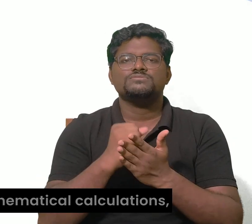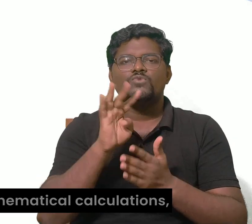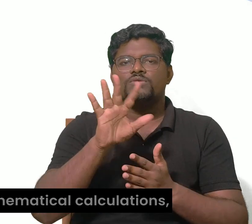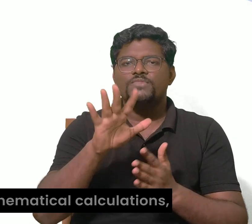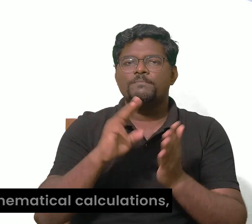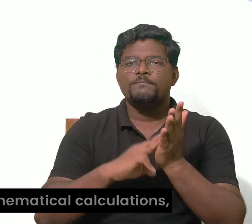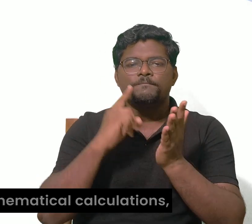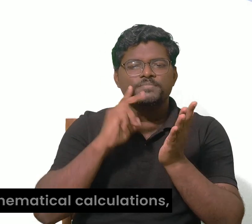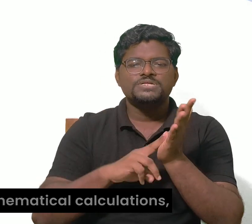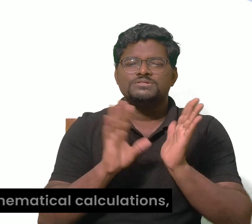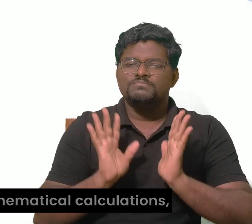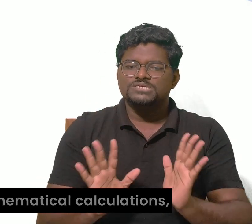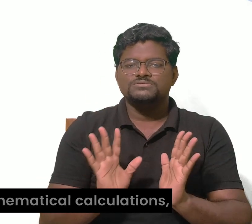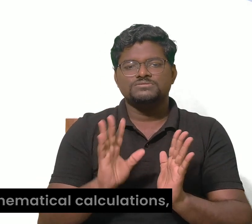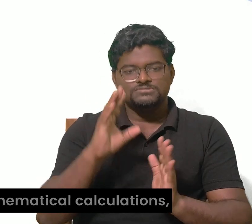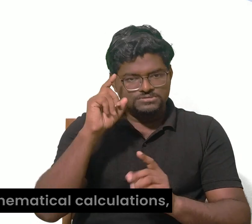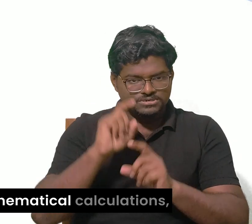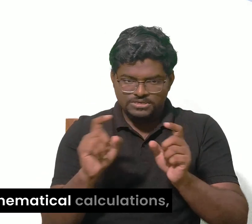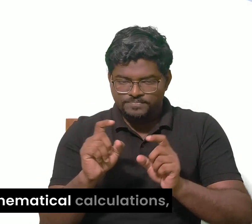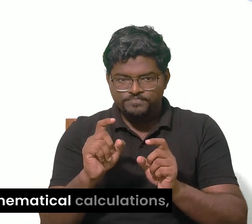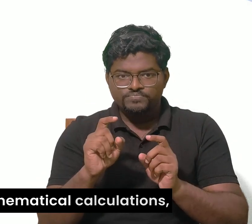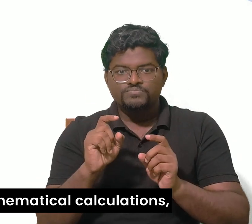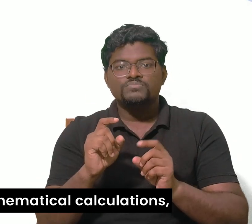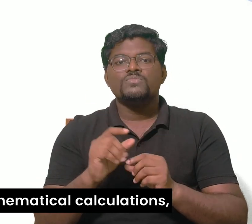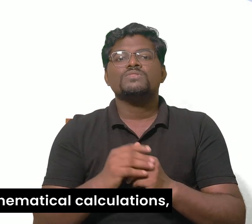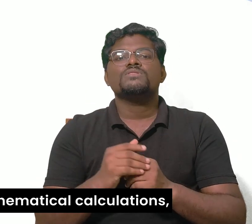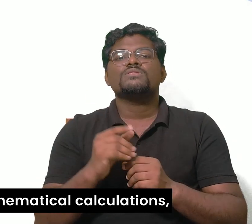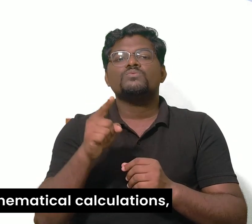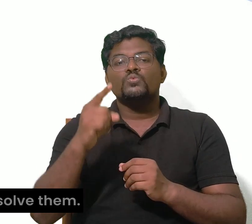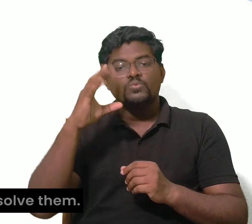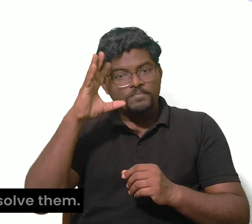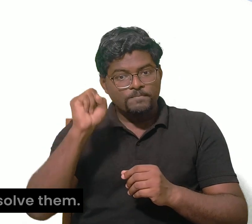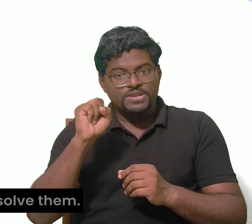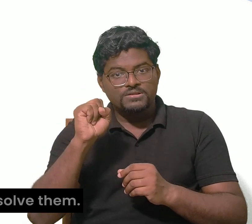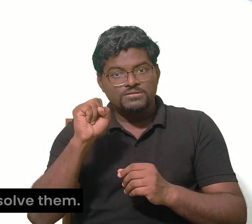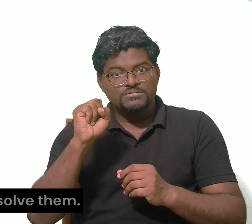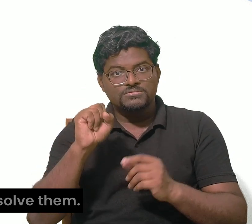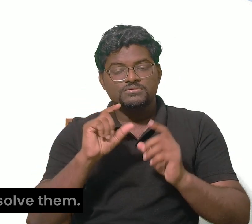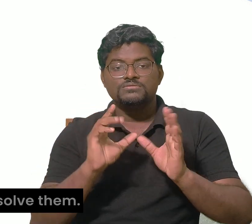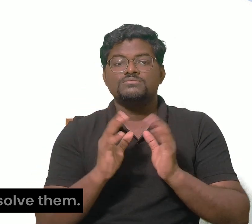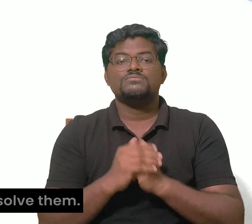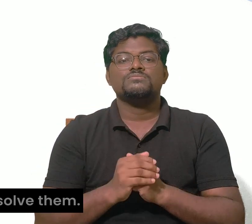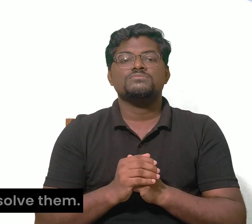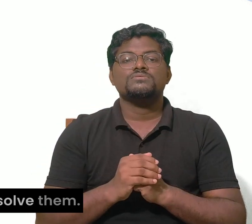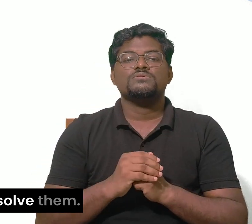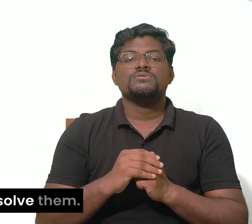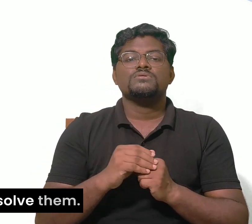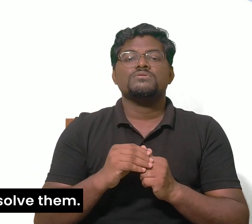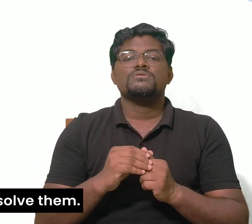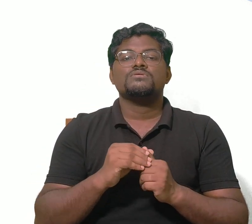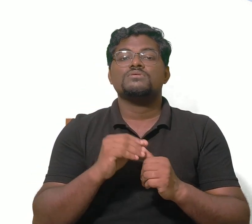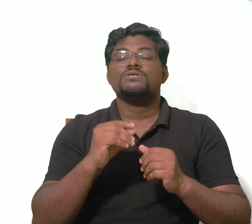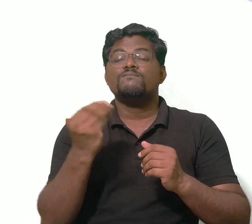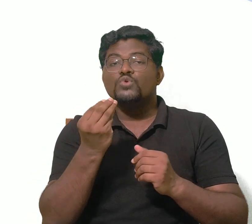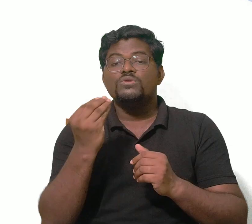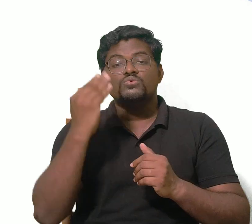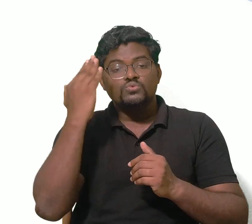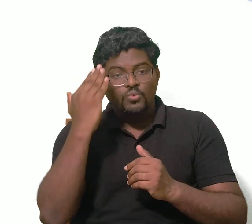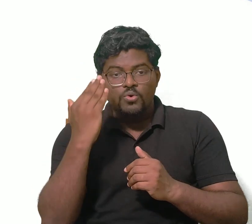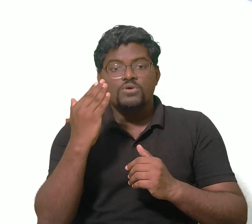is max. So we have to do and get the answer. So definitely it will take time. And moreover, I want to